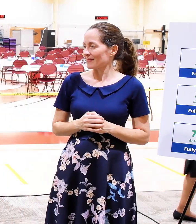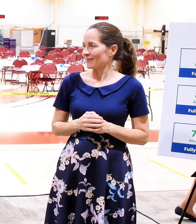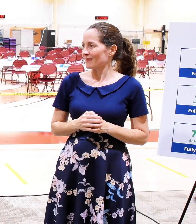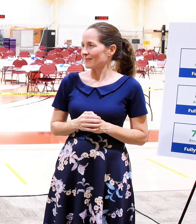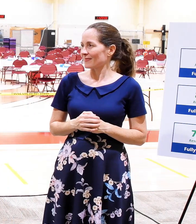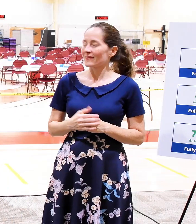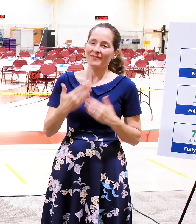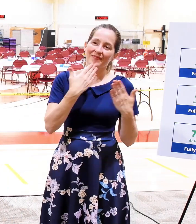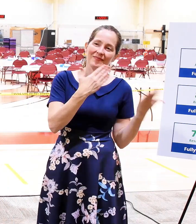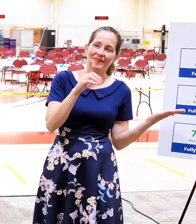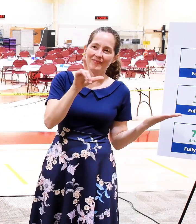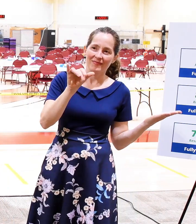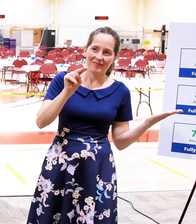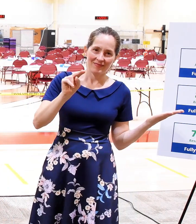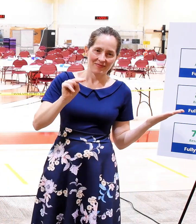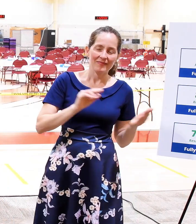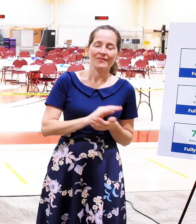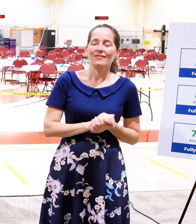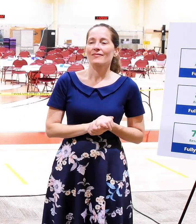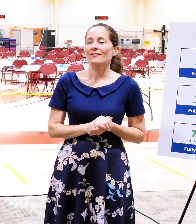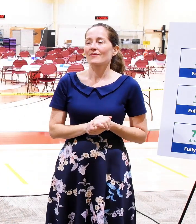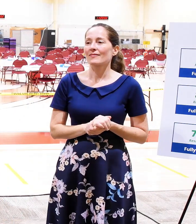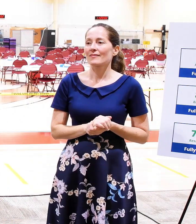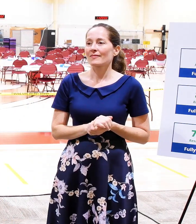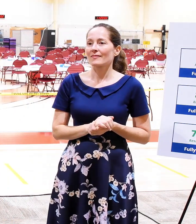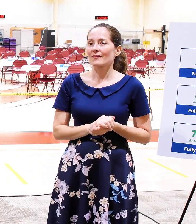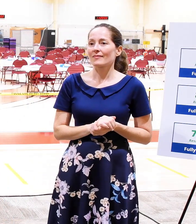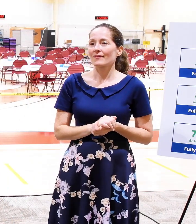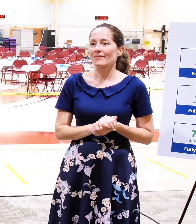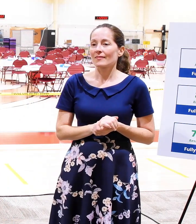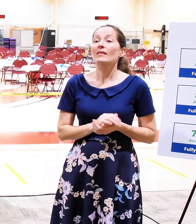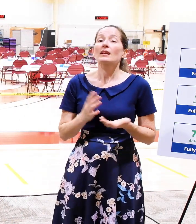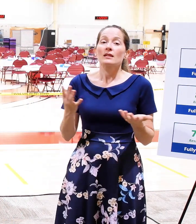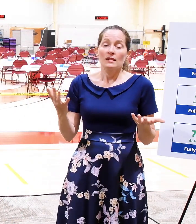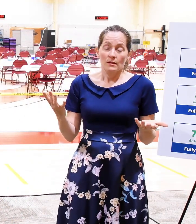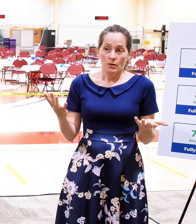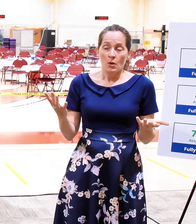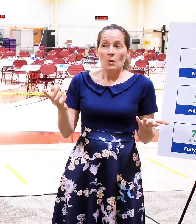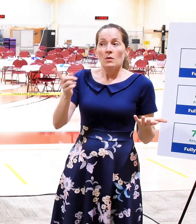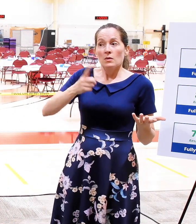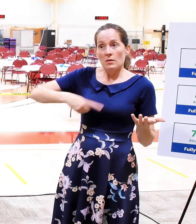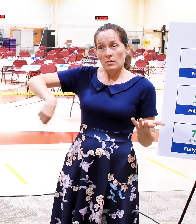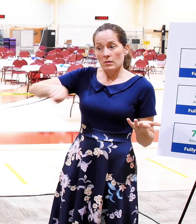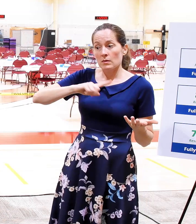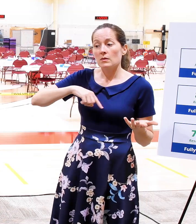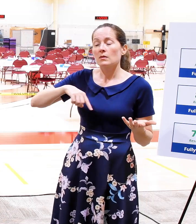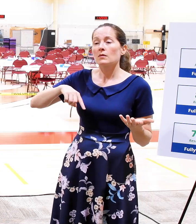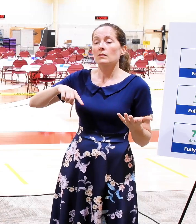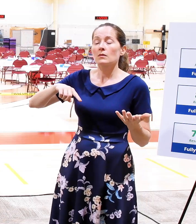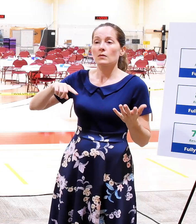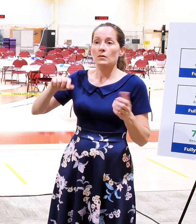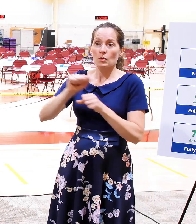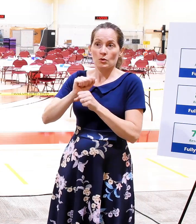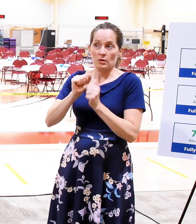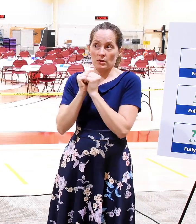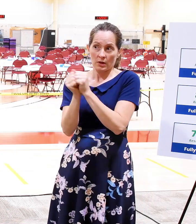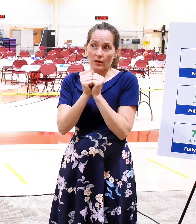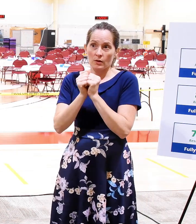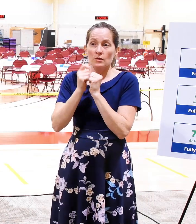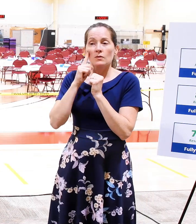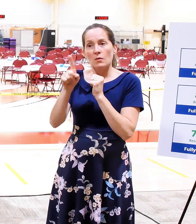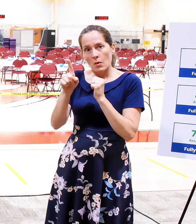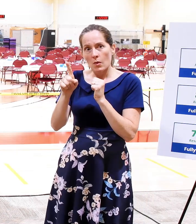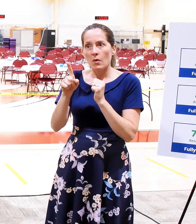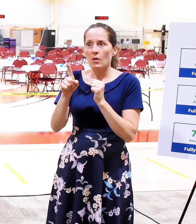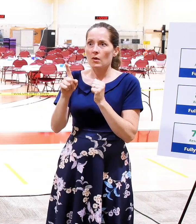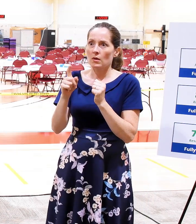Thank you so much, Lynn. Now, as part of our collective efforts to address vaccine acceptance in different communities within the county, the Health Department